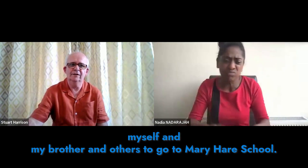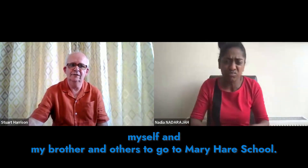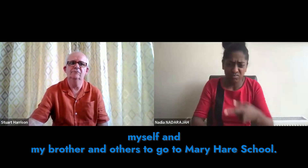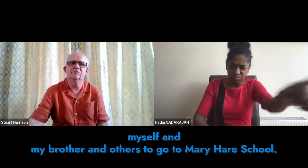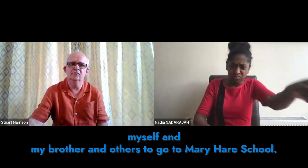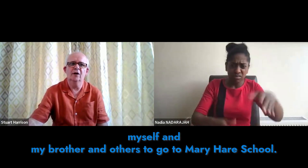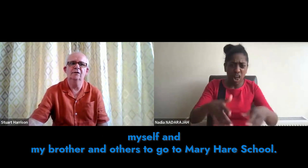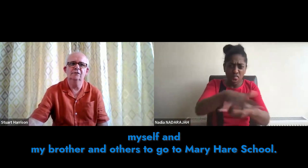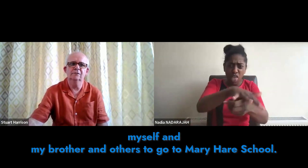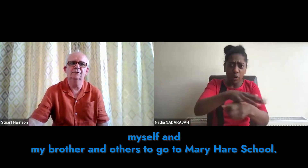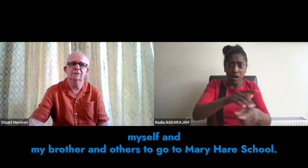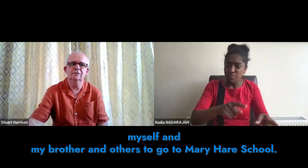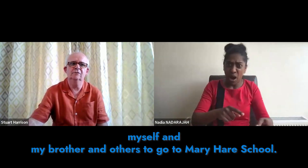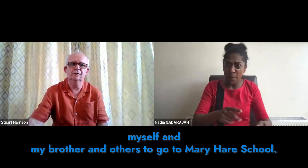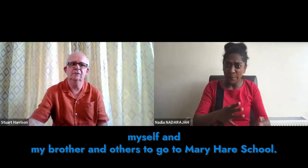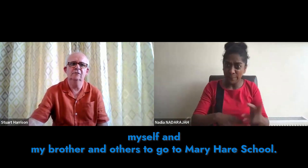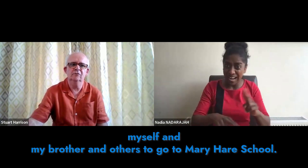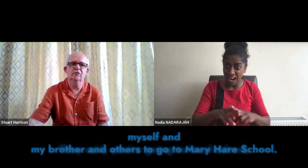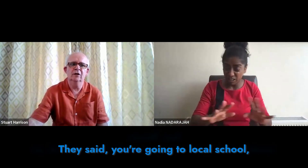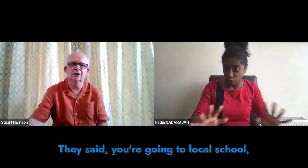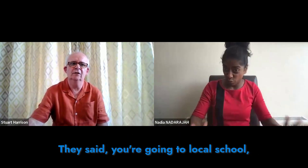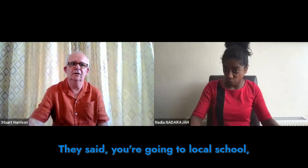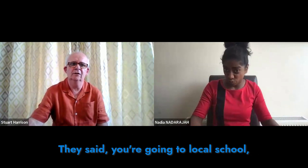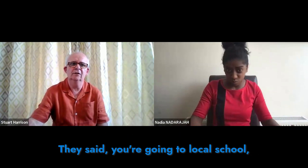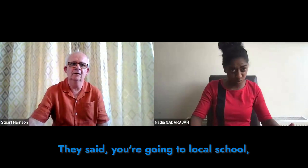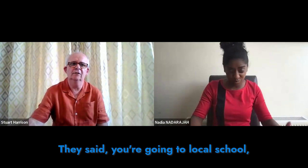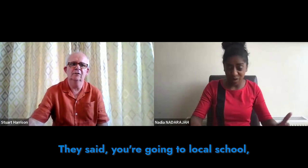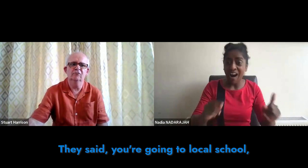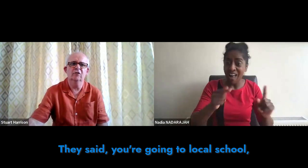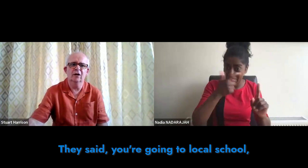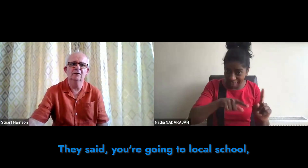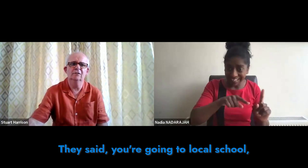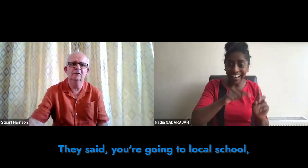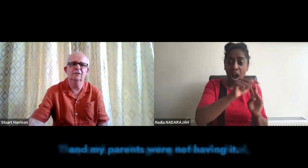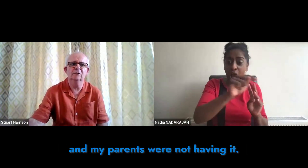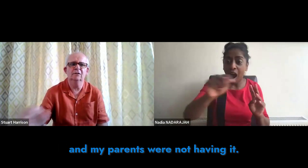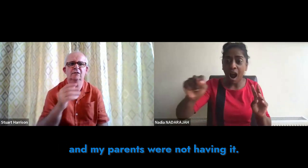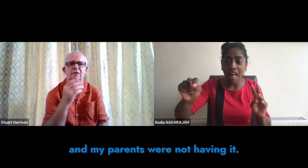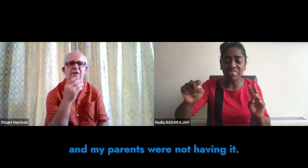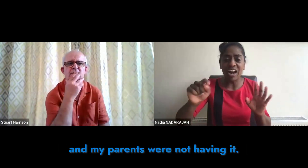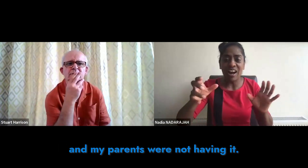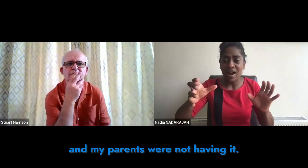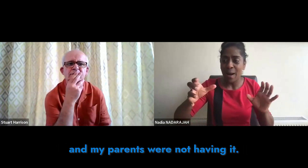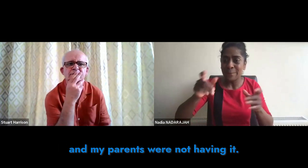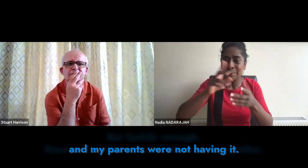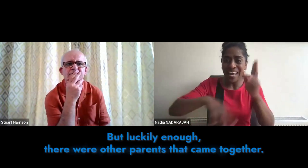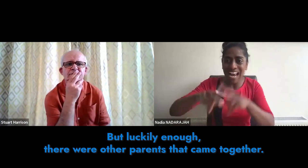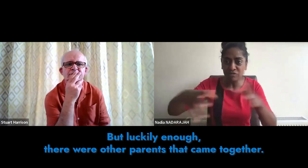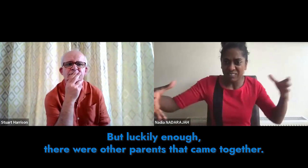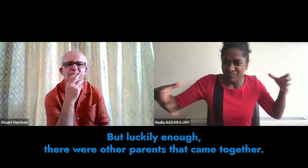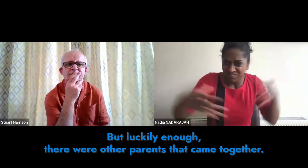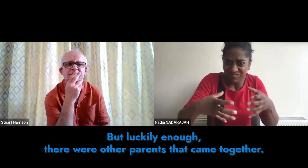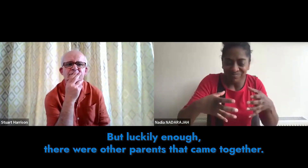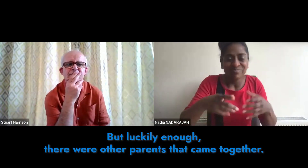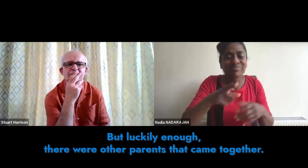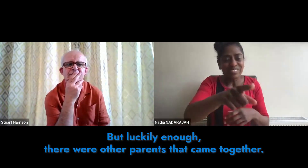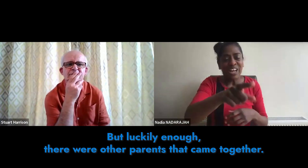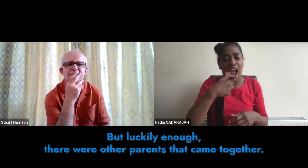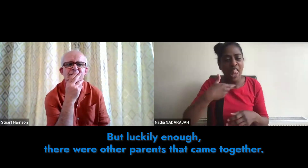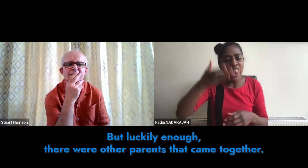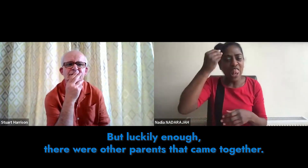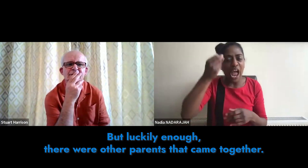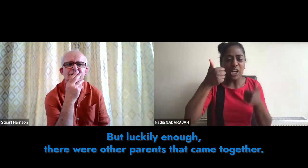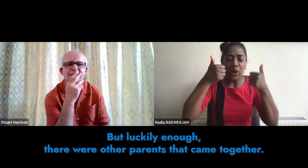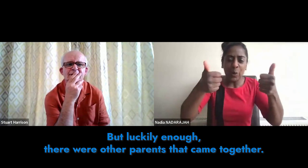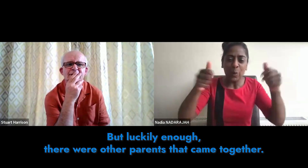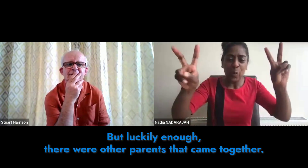and others to go to Mary Hare School. They said, you're going to local school, and my parents not having it. But luckily enough, there were